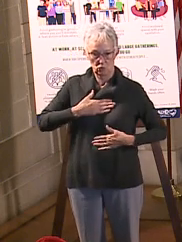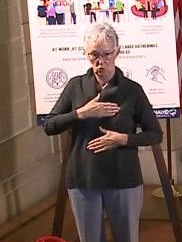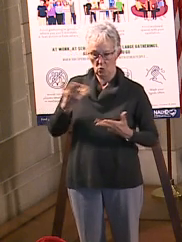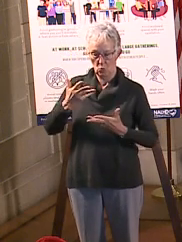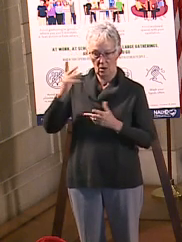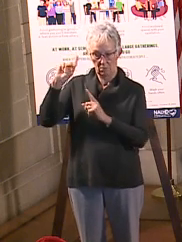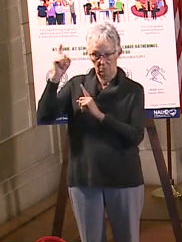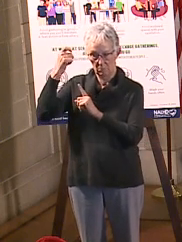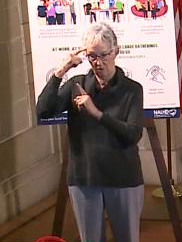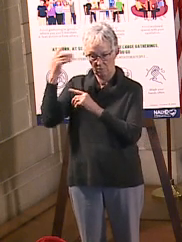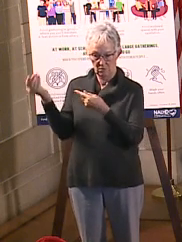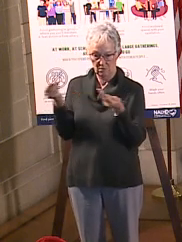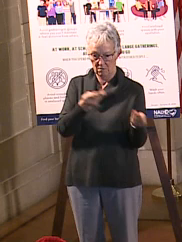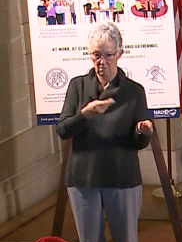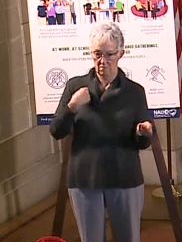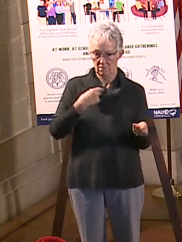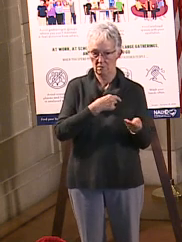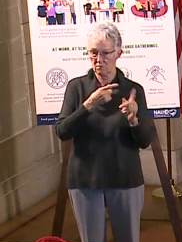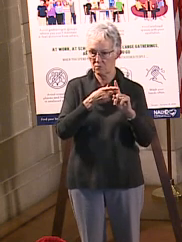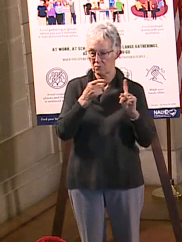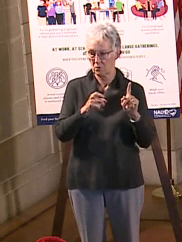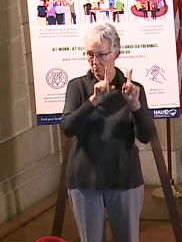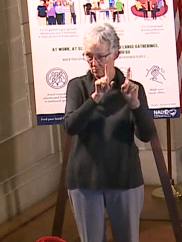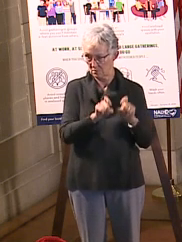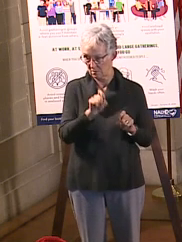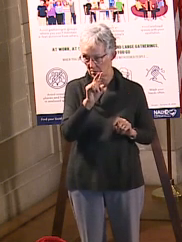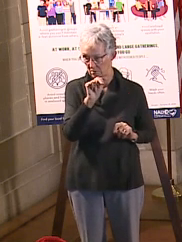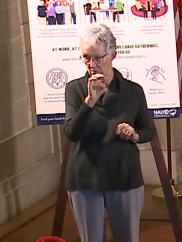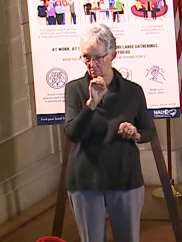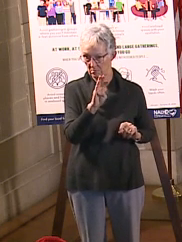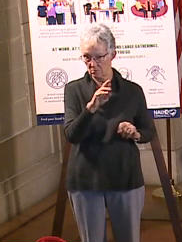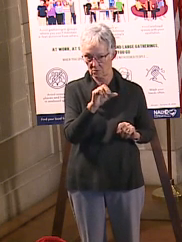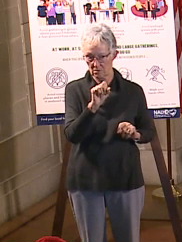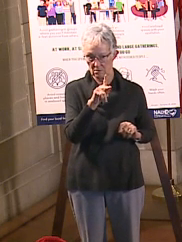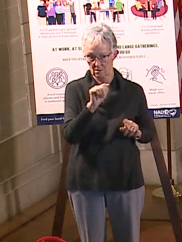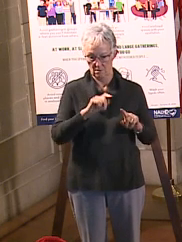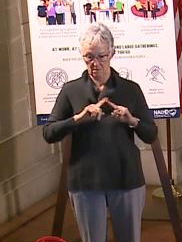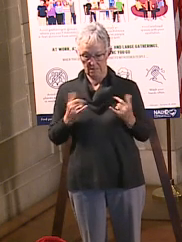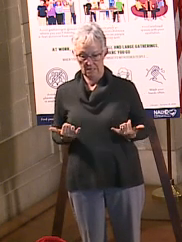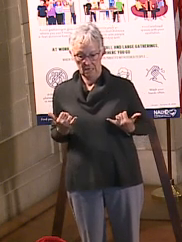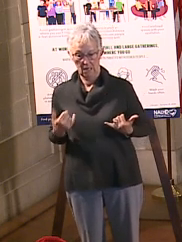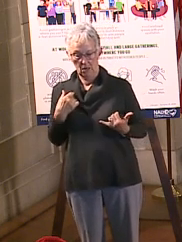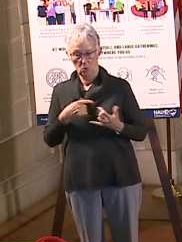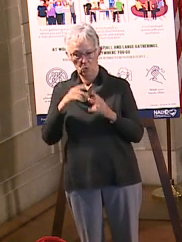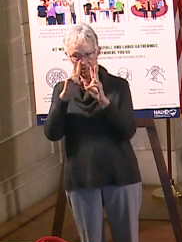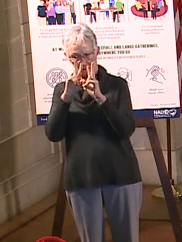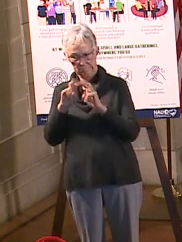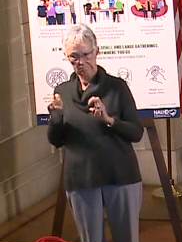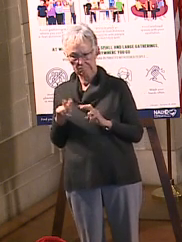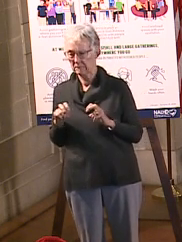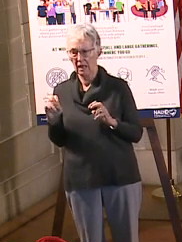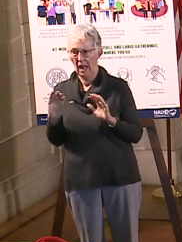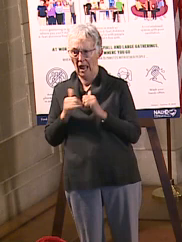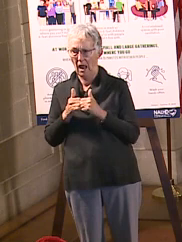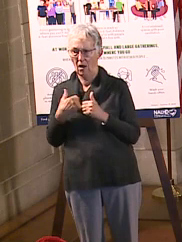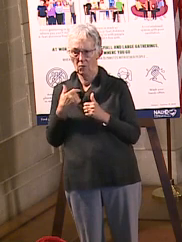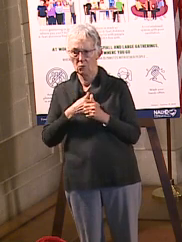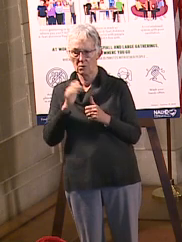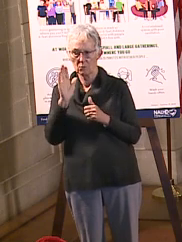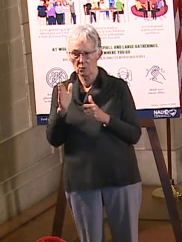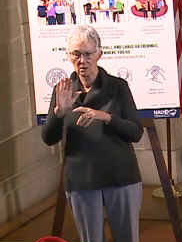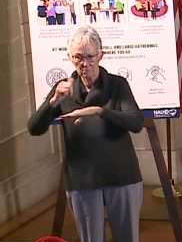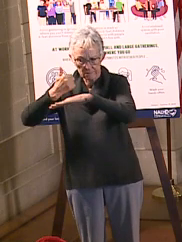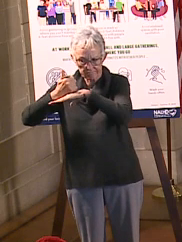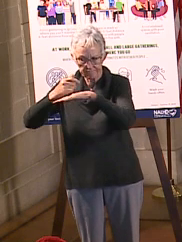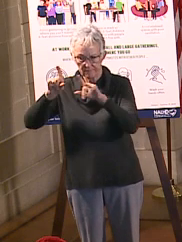with Test Nebraska, we're looking at what options we will use to best facilitate that type of testing when our